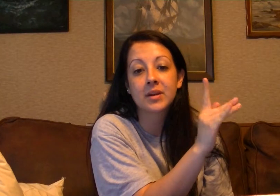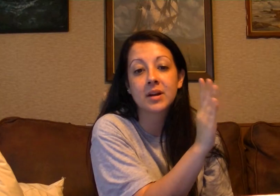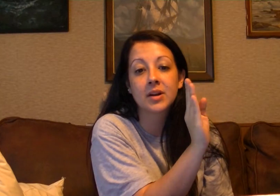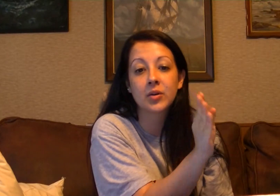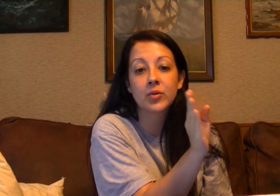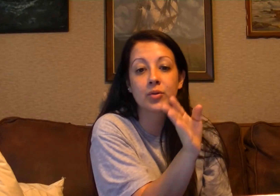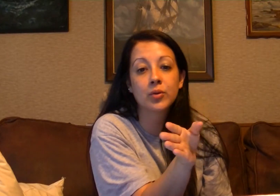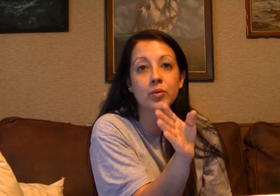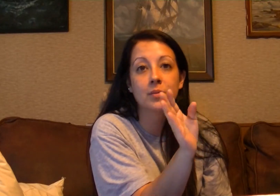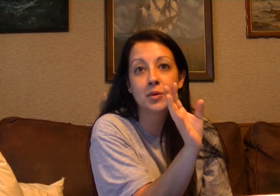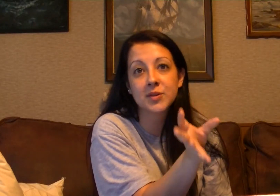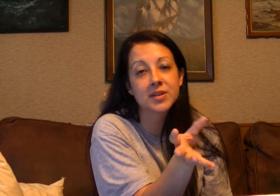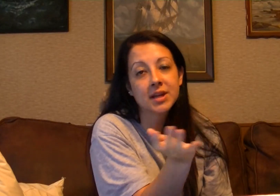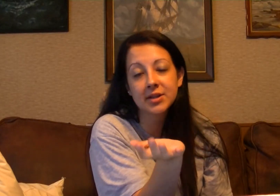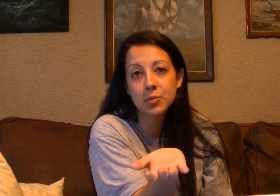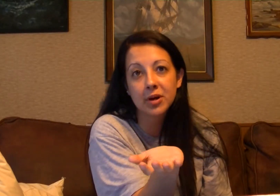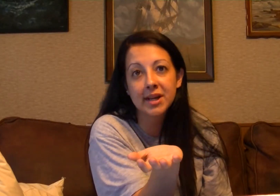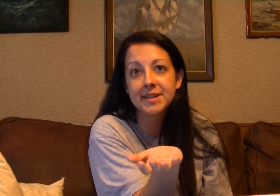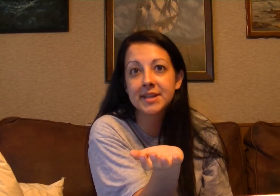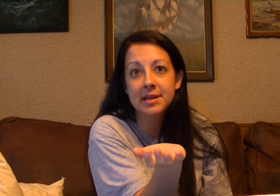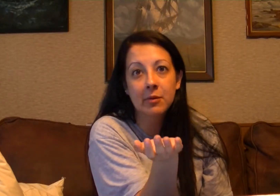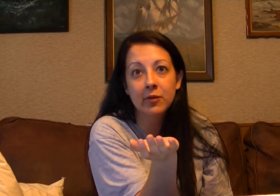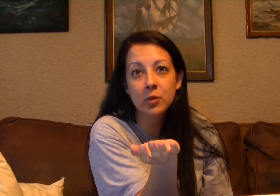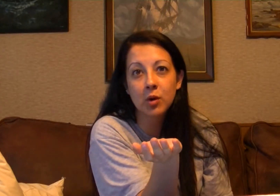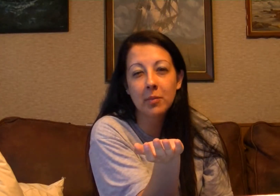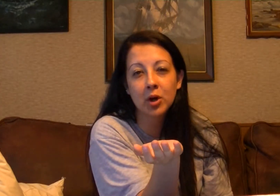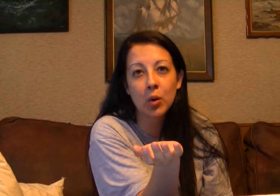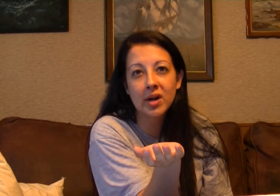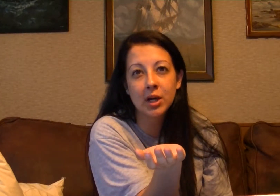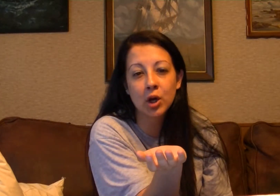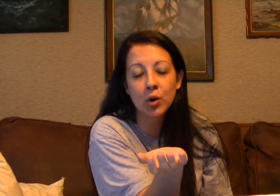Kind of go through, most of the signs are pretty easy. Some of them you probably already know.